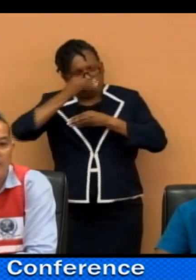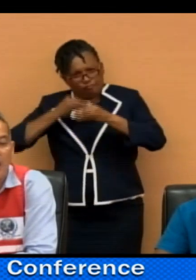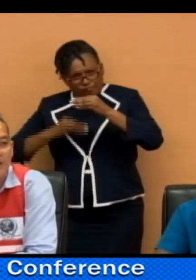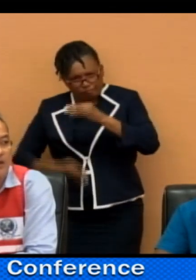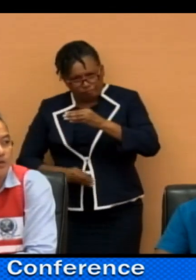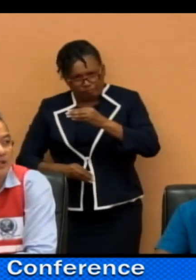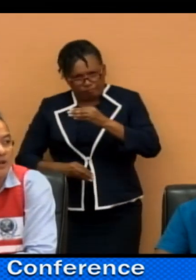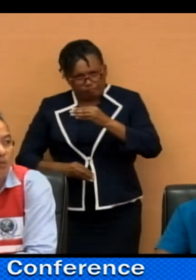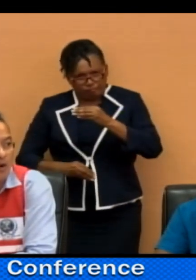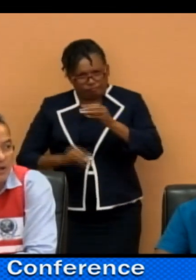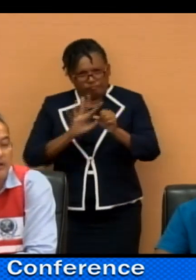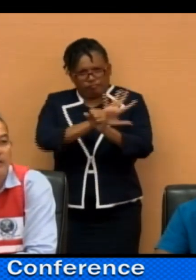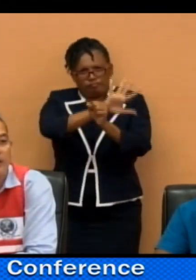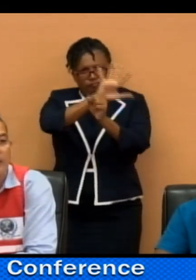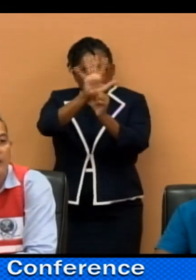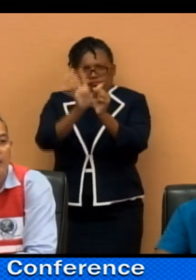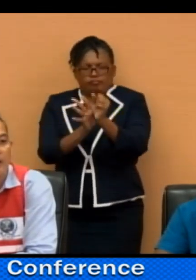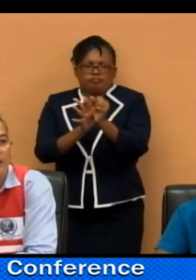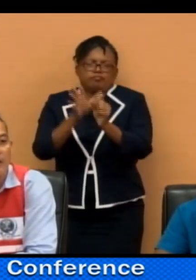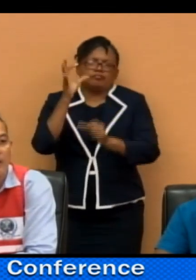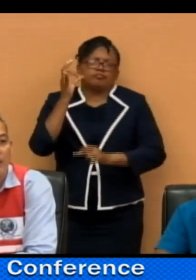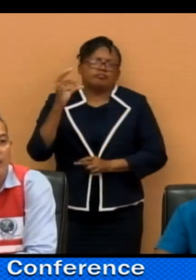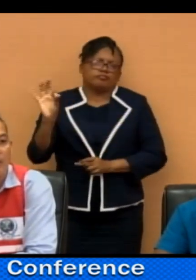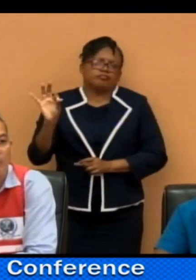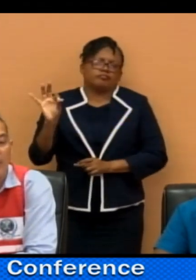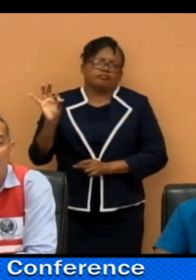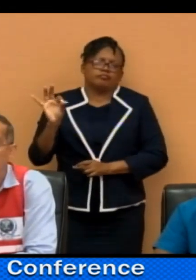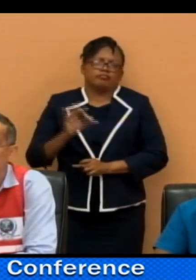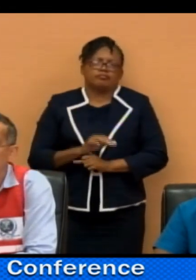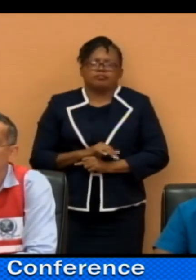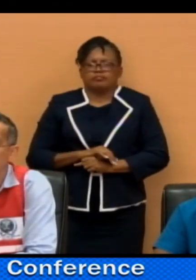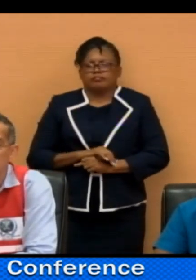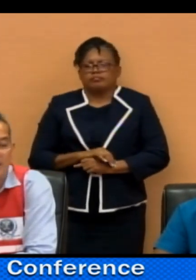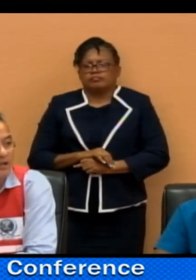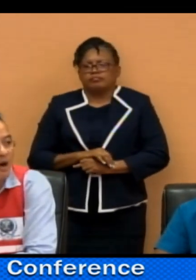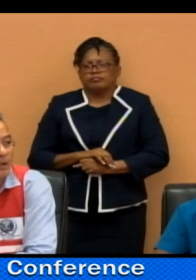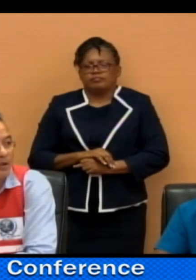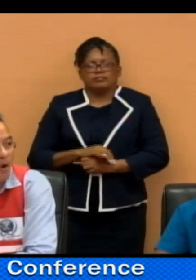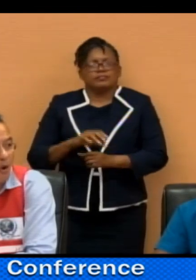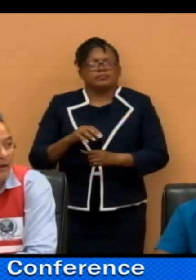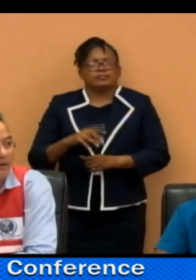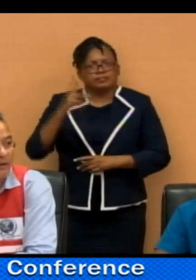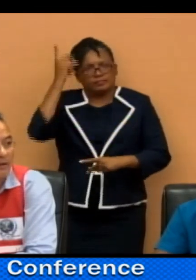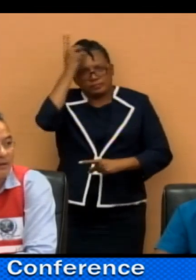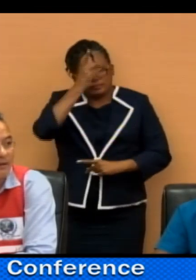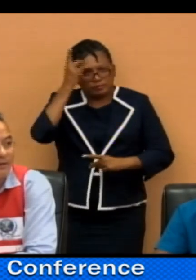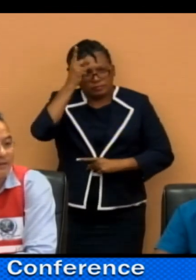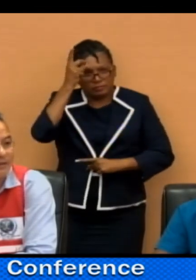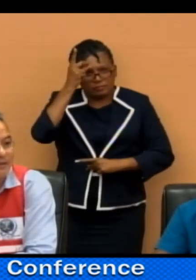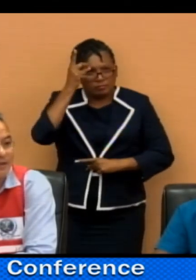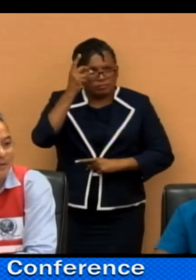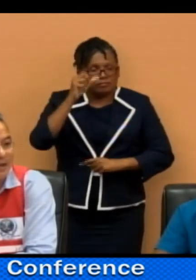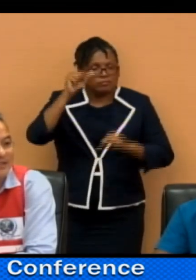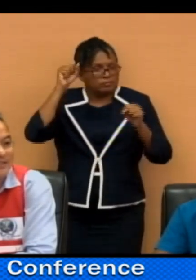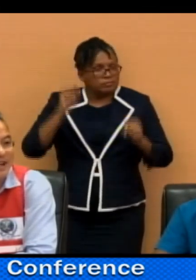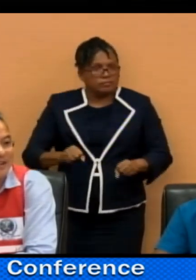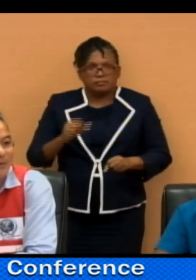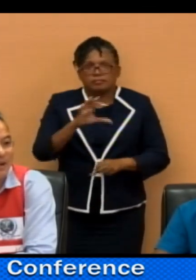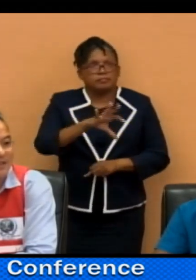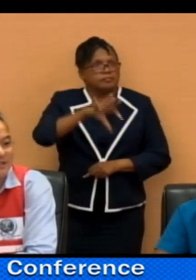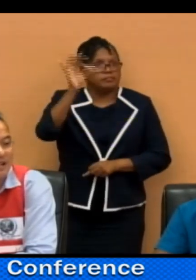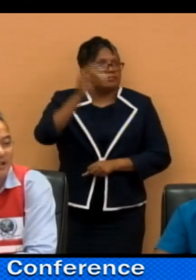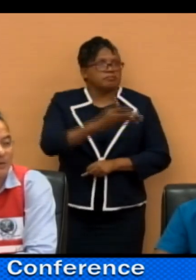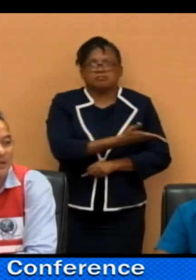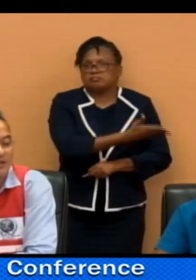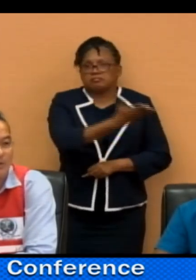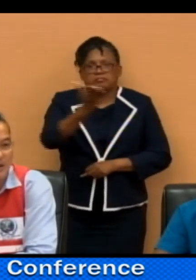One of the last countries in the world. But like I said, the disease is common to all. The threats and the way